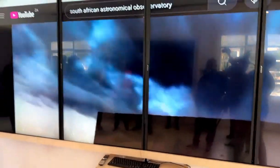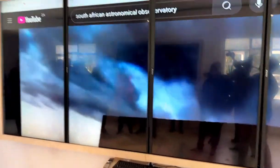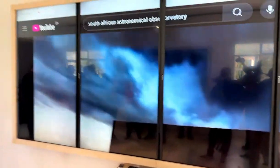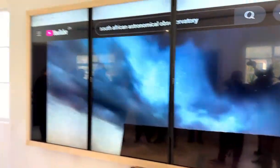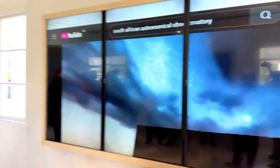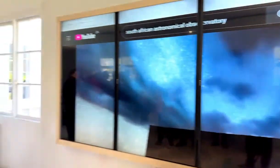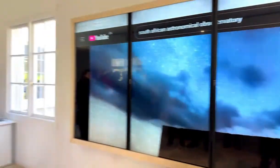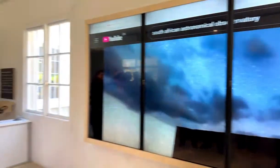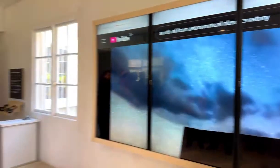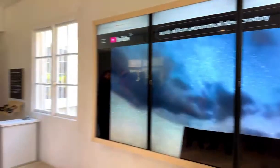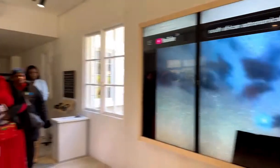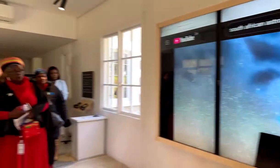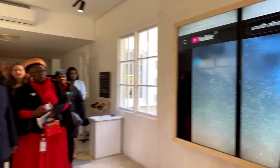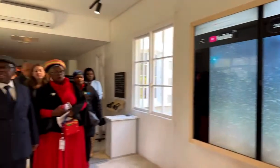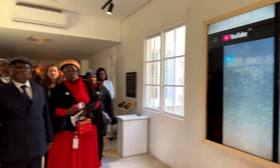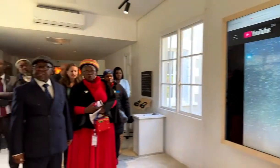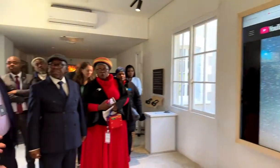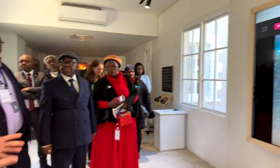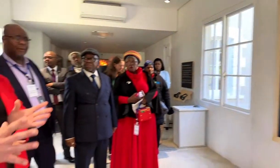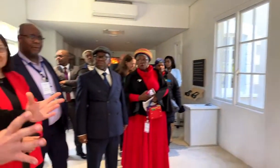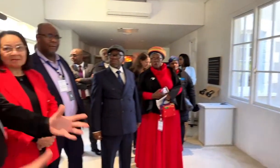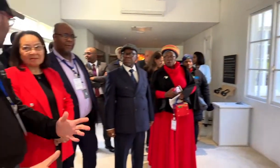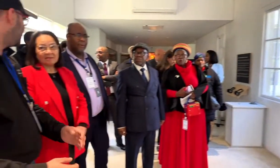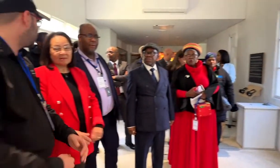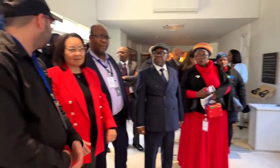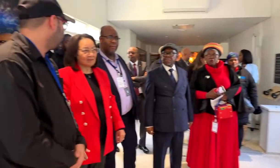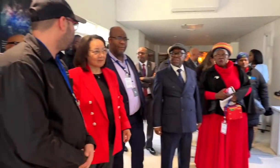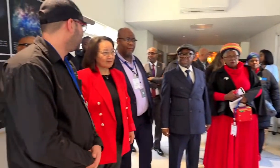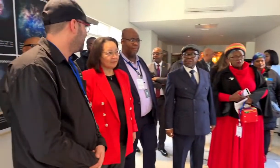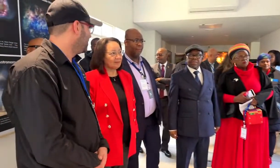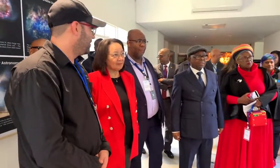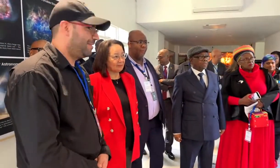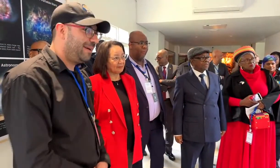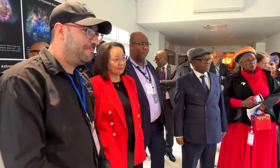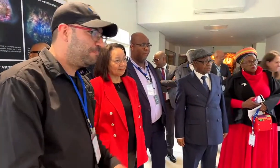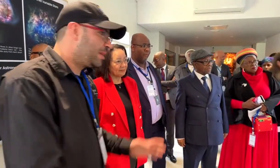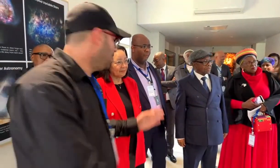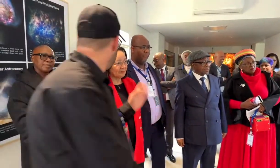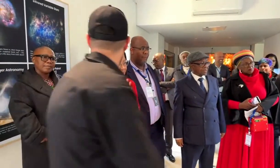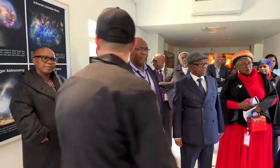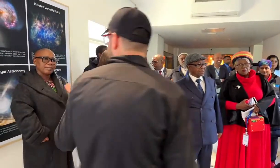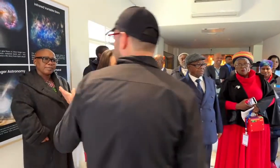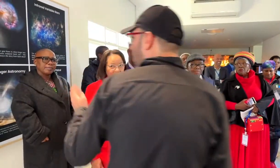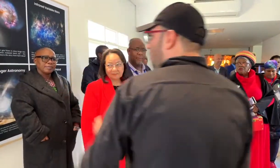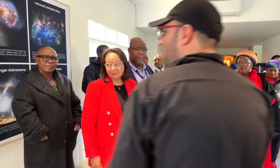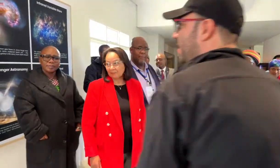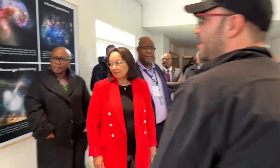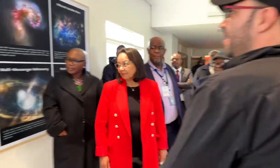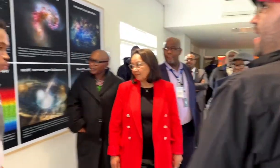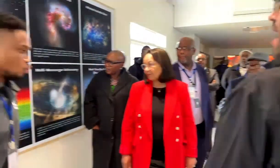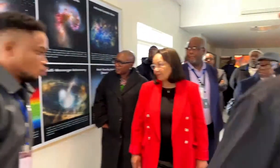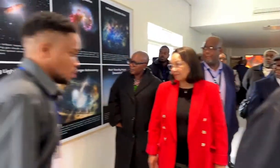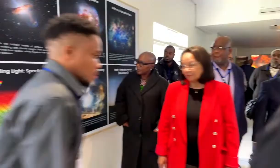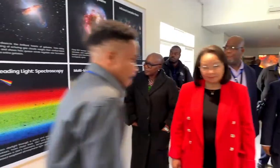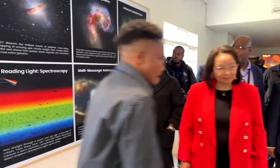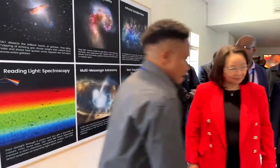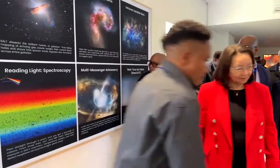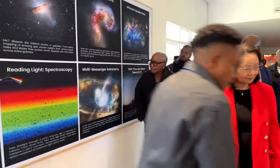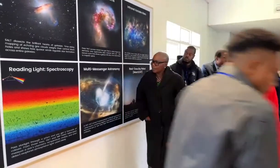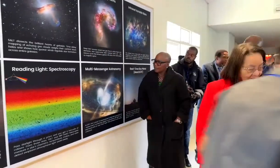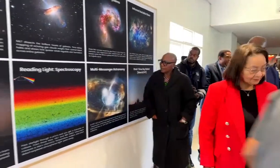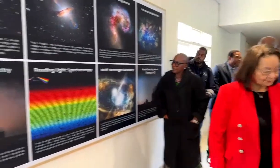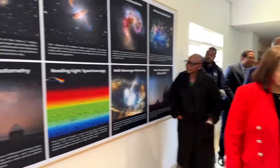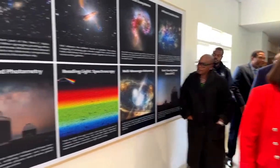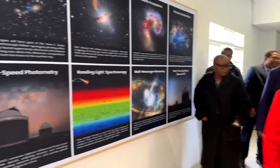of the light pollution. Right? All of our science telescopes are in Sutherland. Right? Behind me over here, I